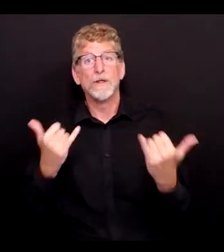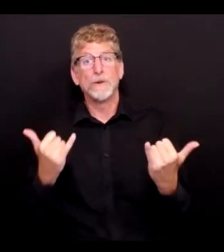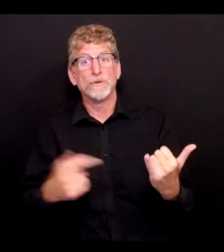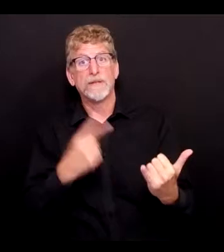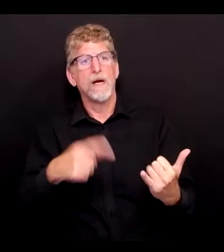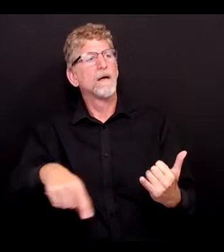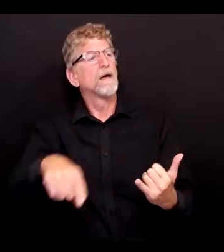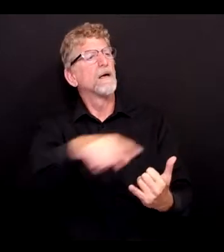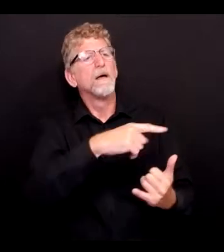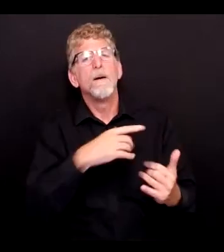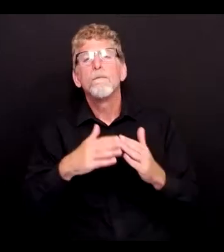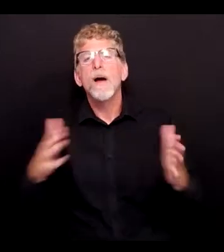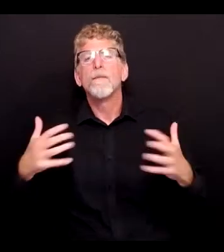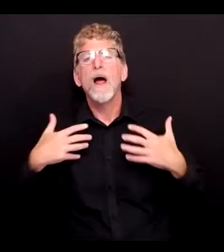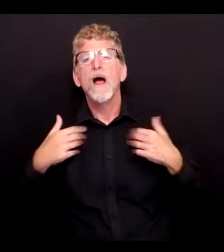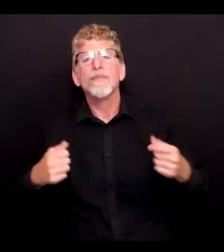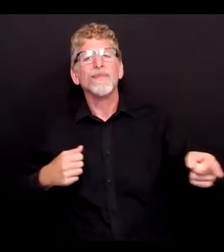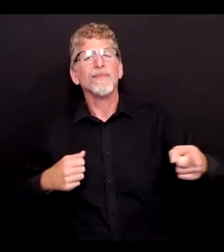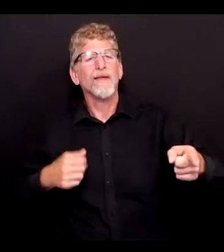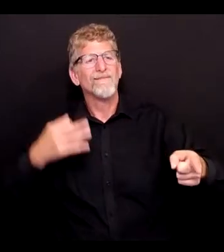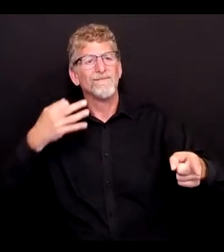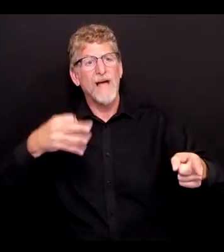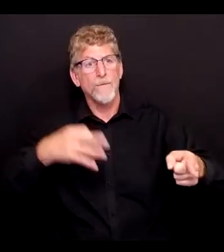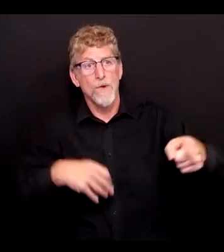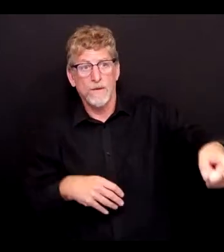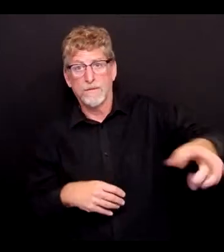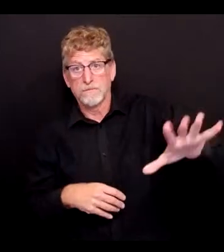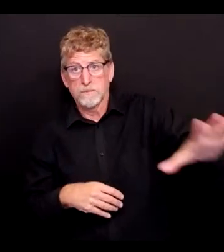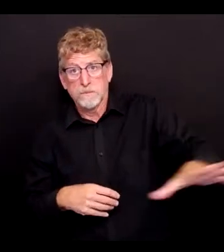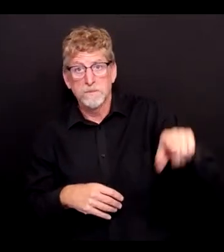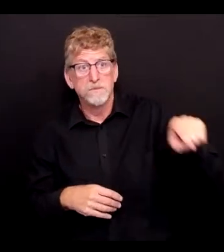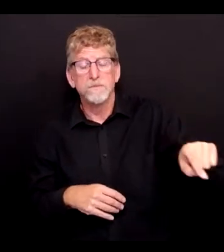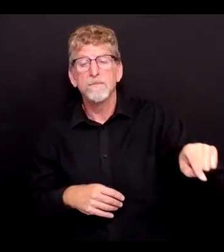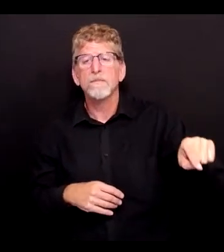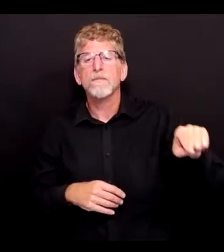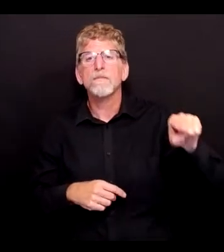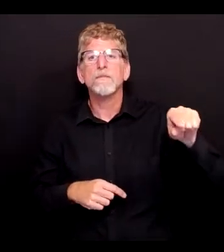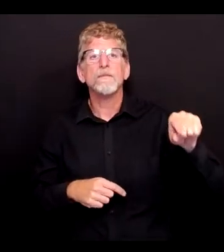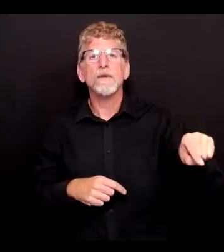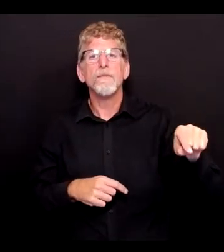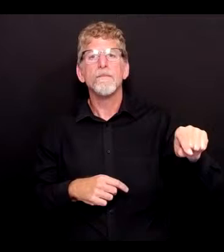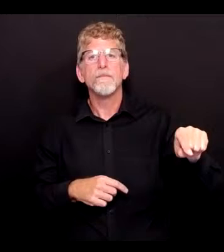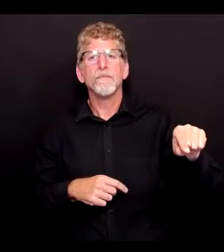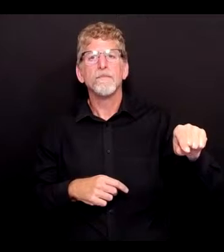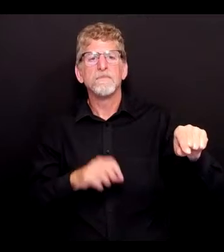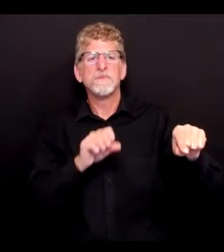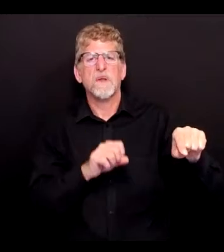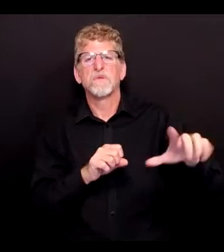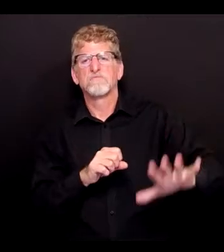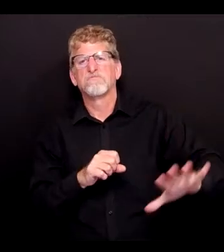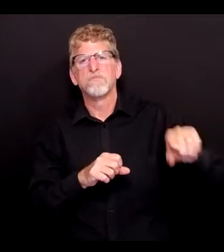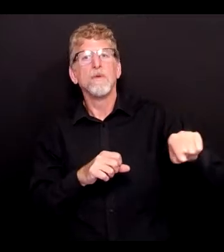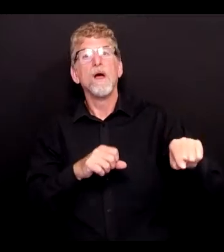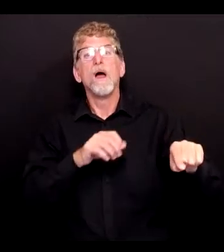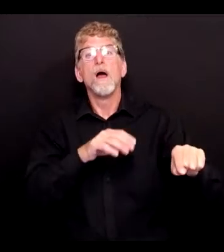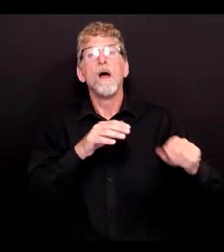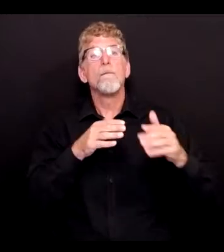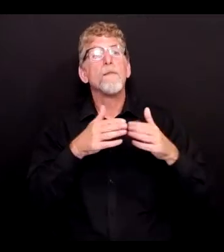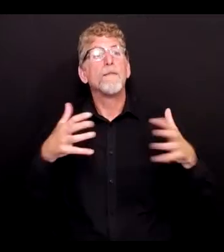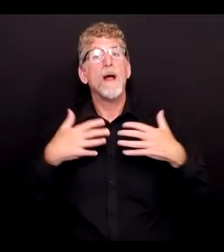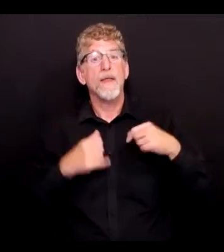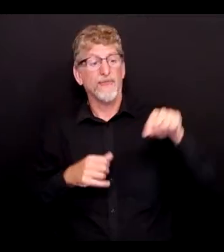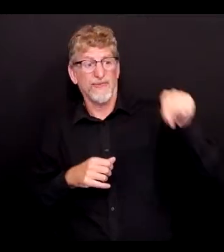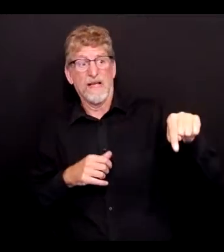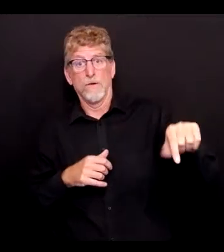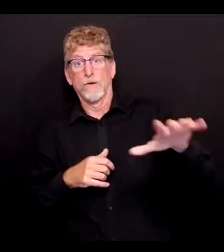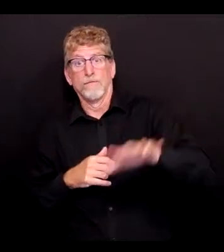Martin County, who told us that she's actually declining her public health department's allocations this